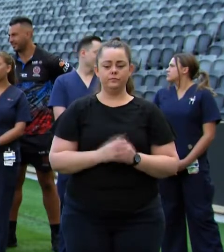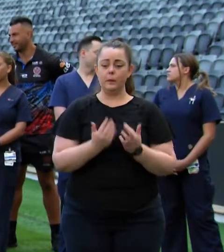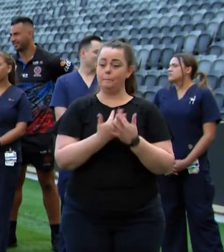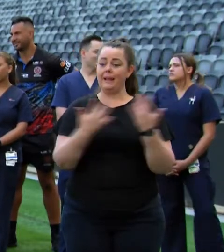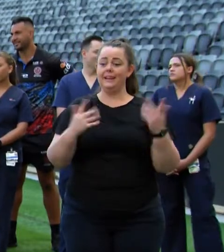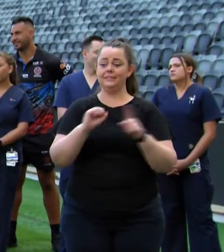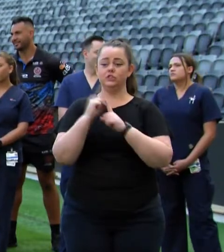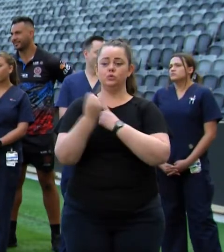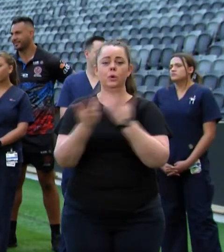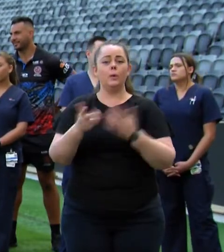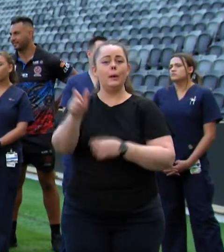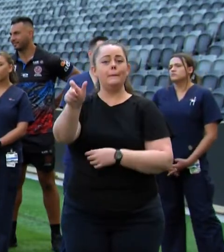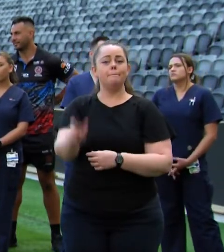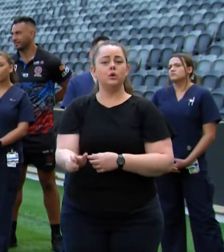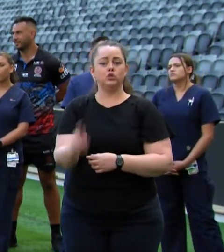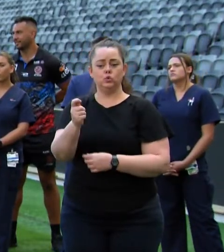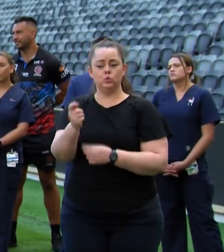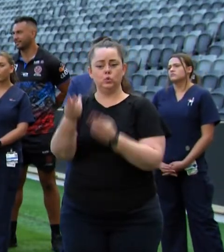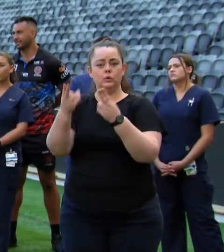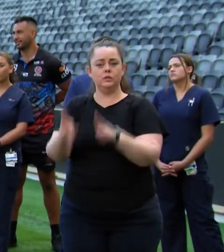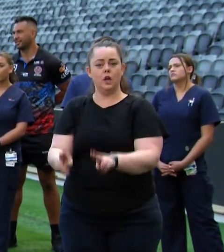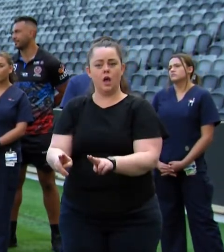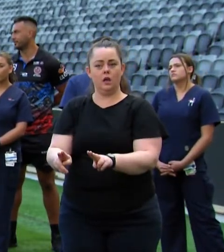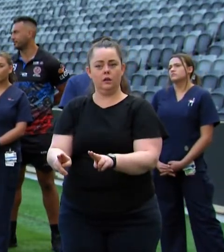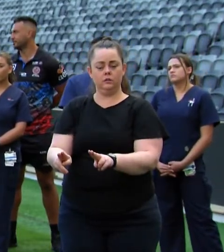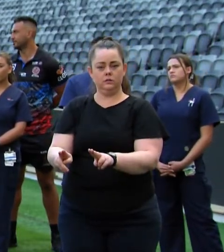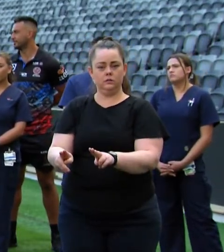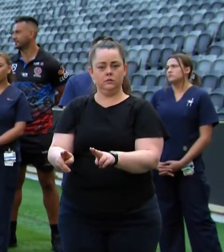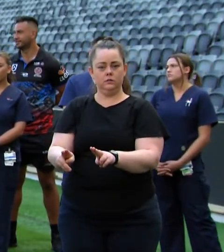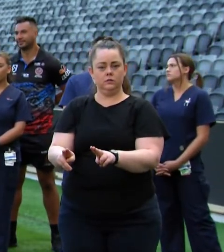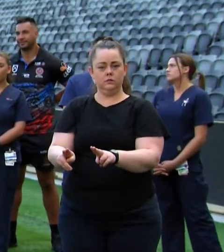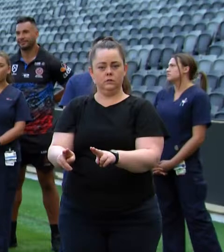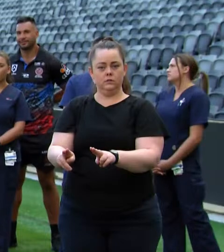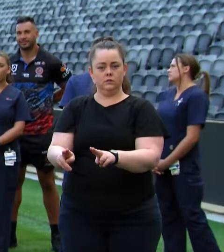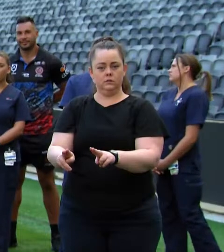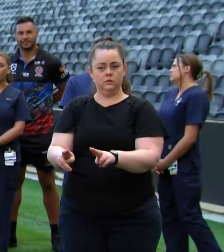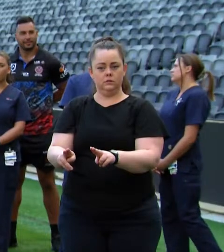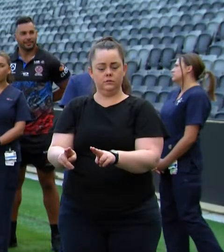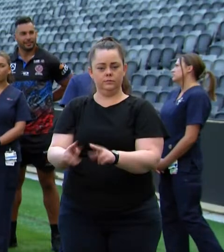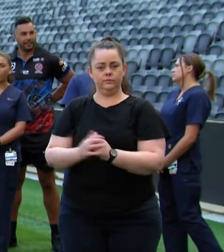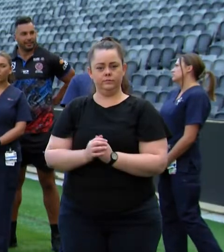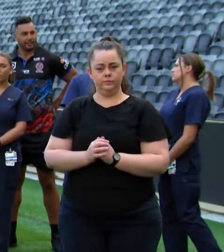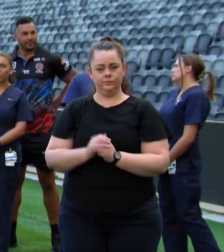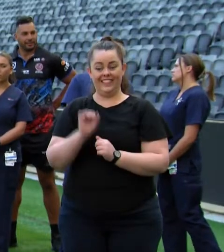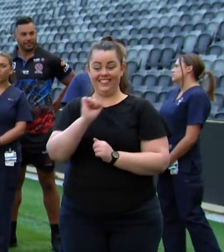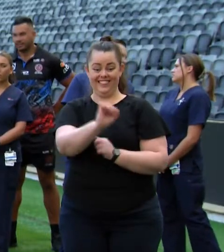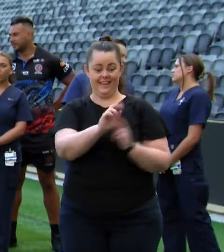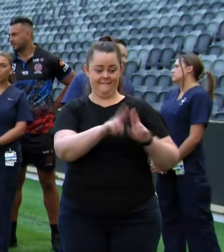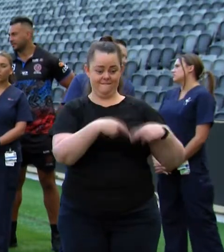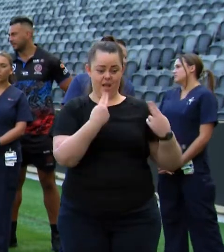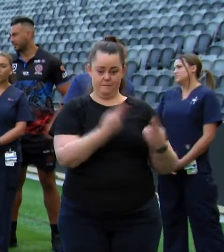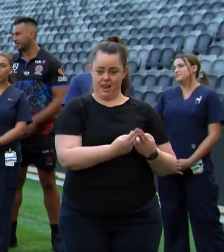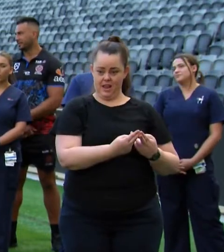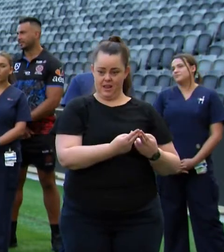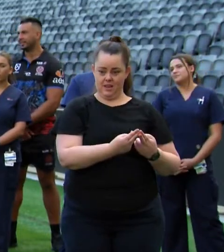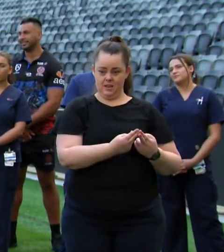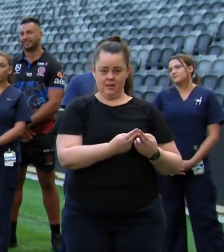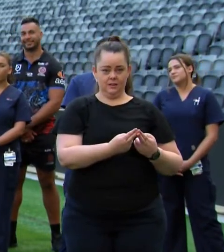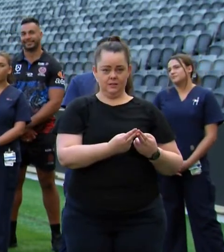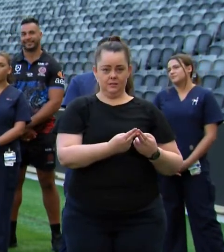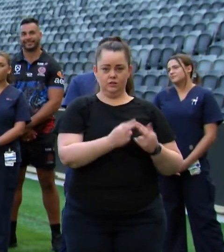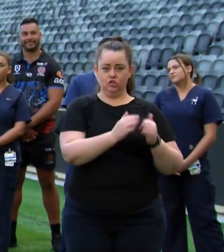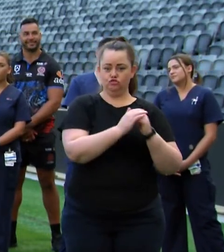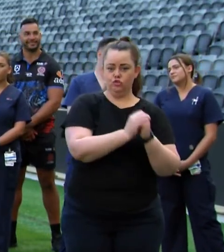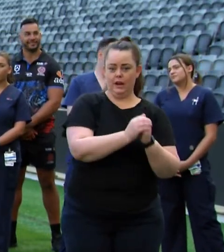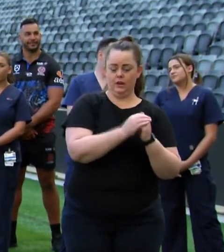was passing away in a palliative care end of life has found the family, there have been many cases where the family or